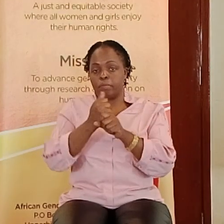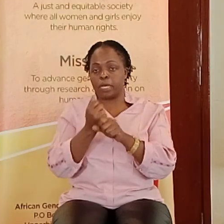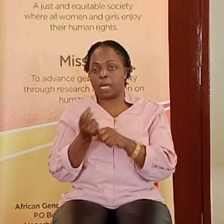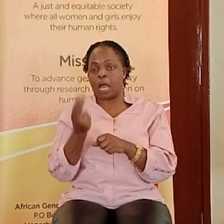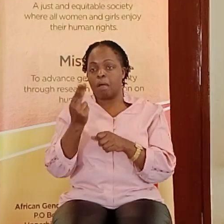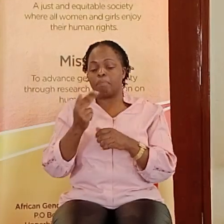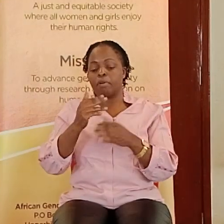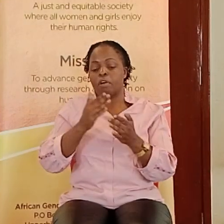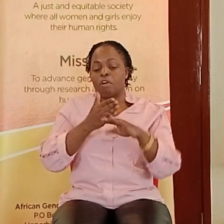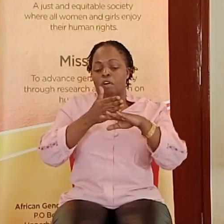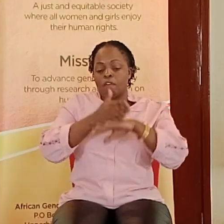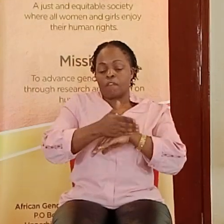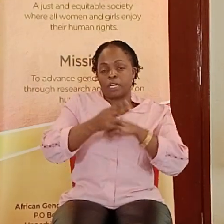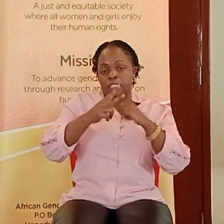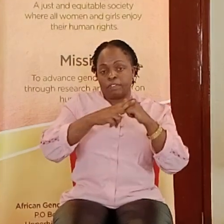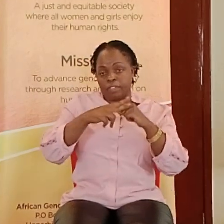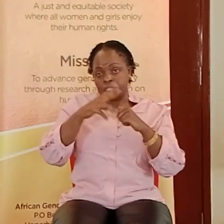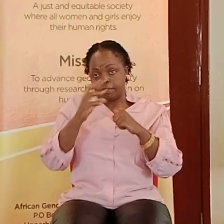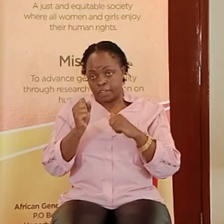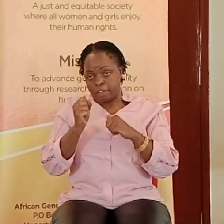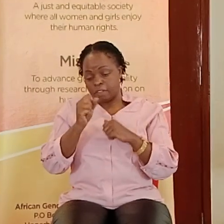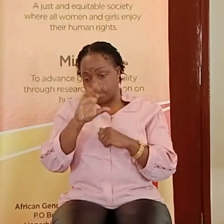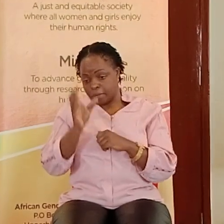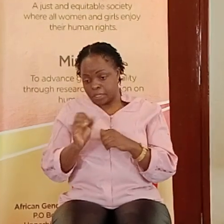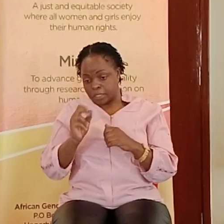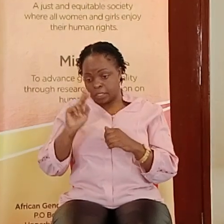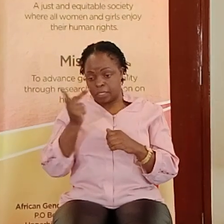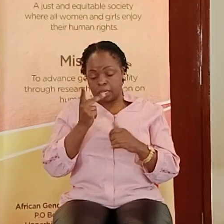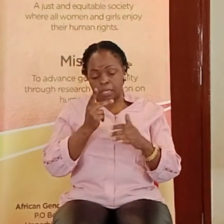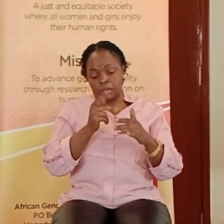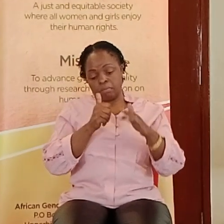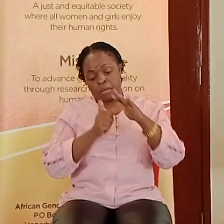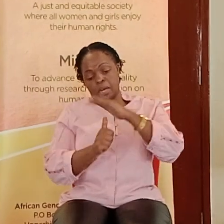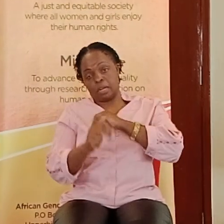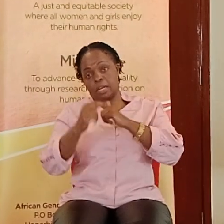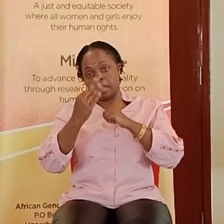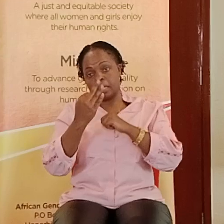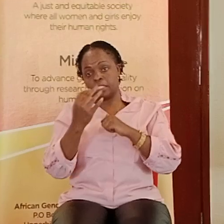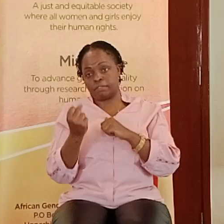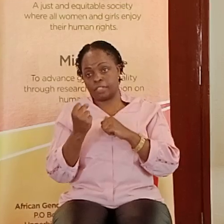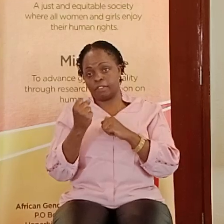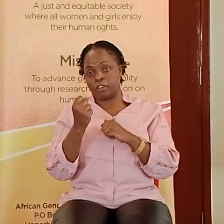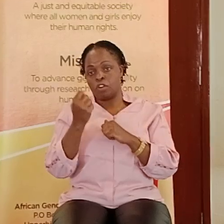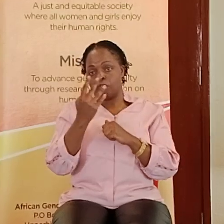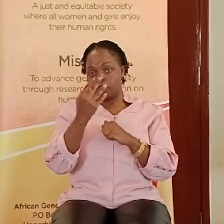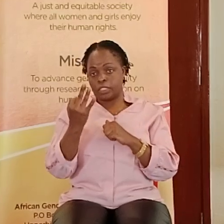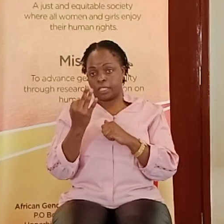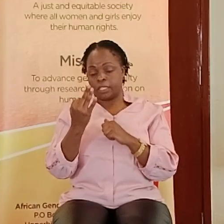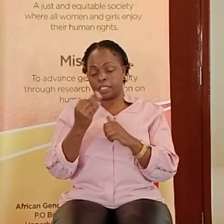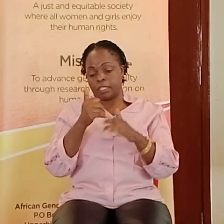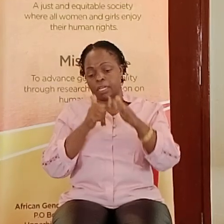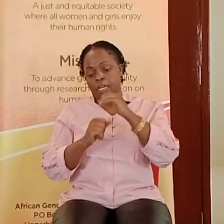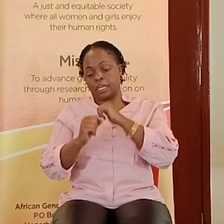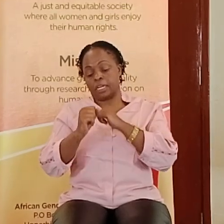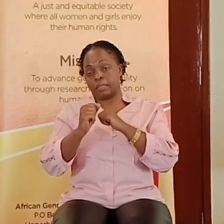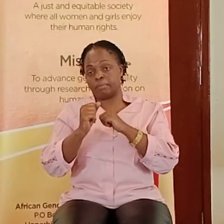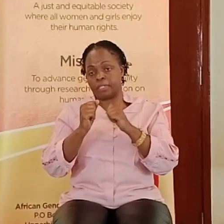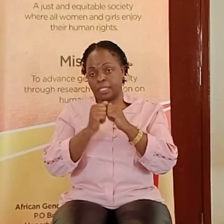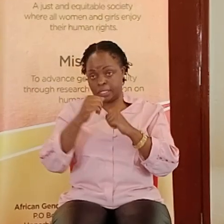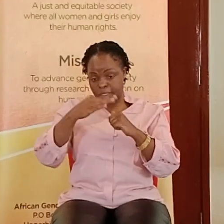we are 75% of Kenyans are below the age of 35 and 43 below the age of 18. So we are looking at around 17